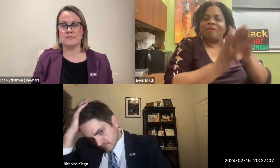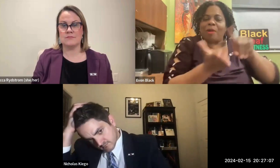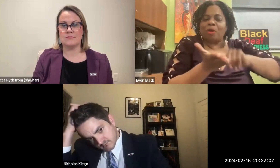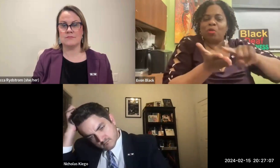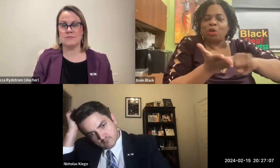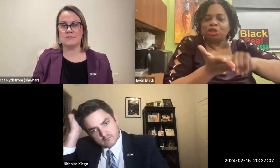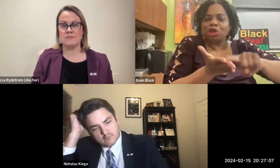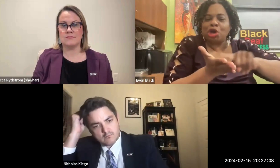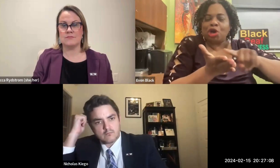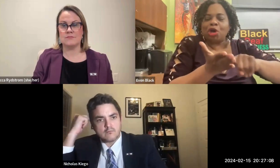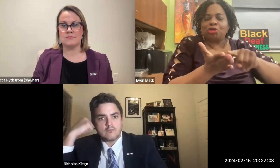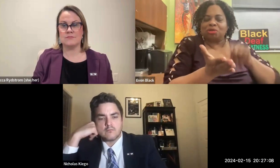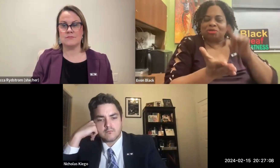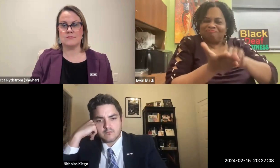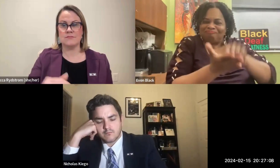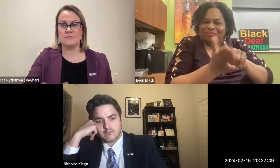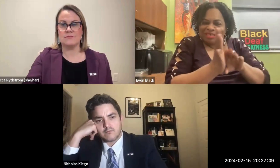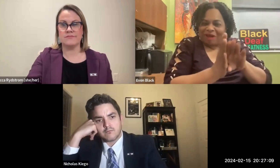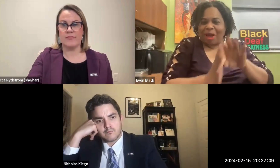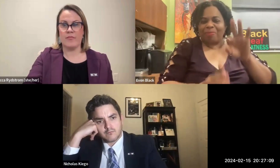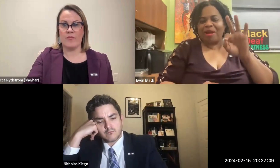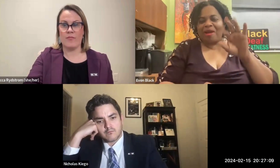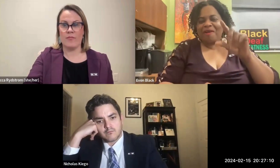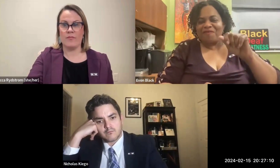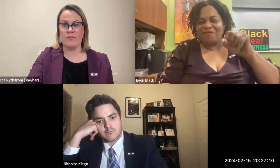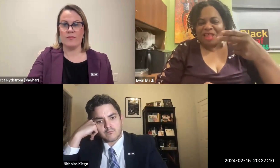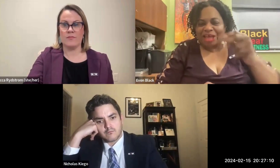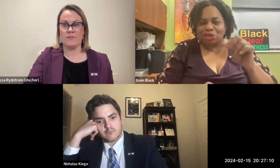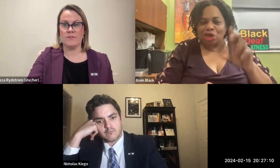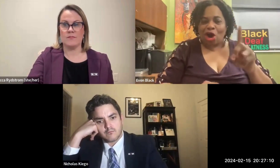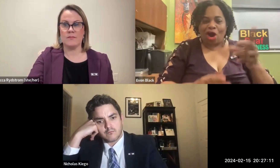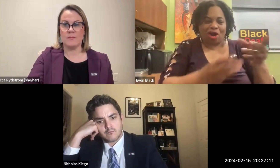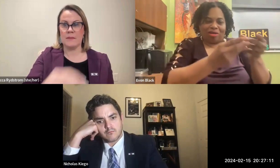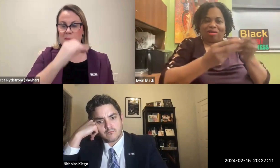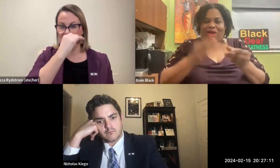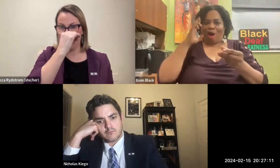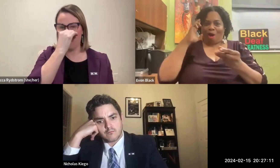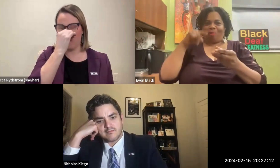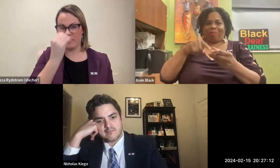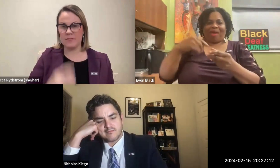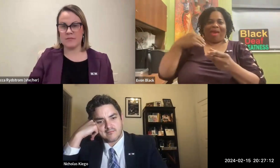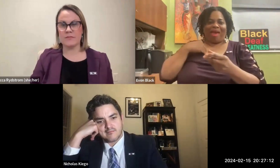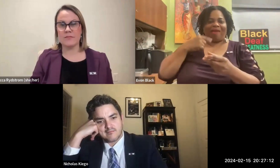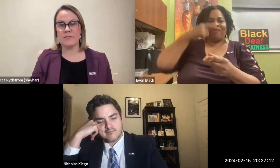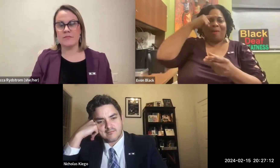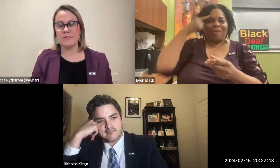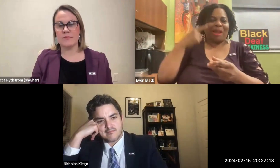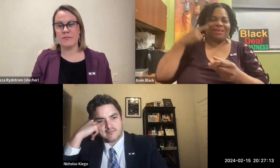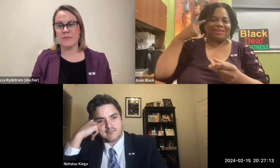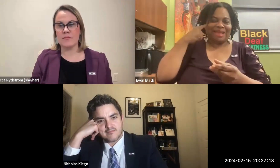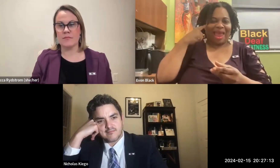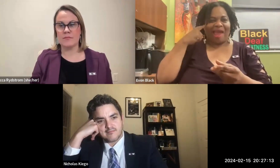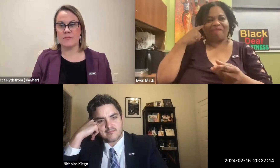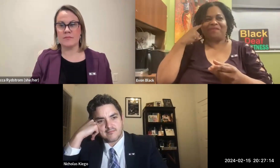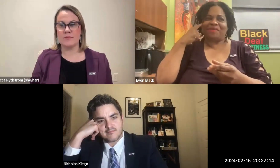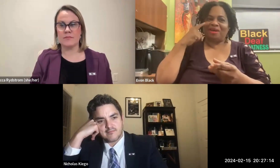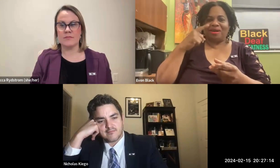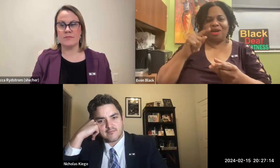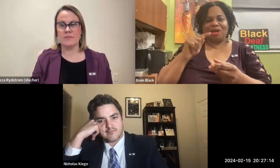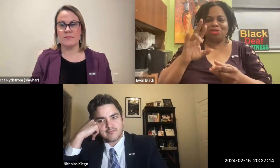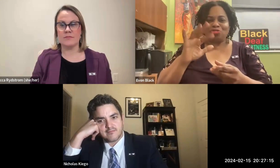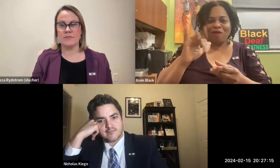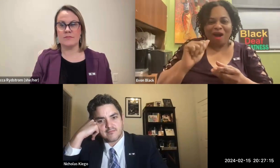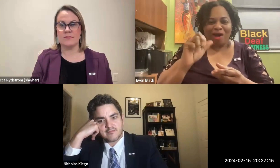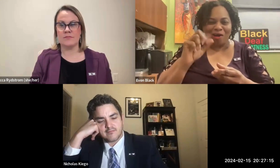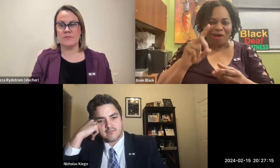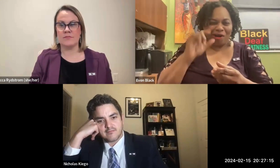school yesterday, and we are developing flashcards for students so that they